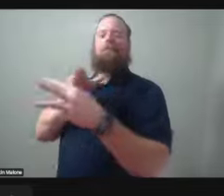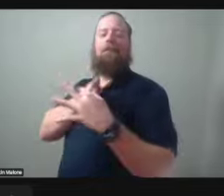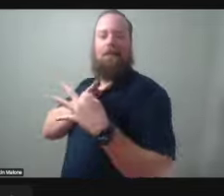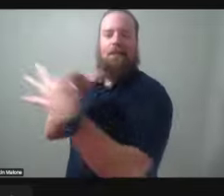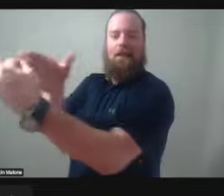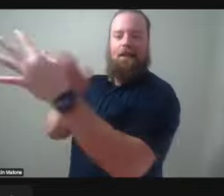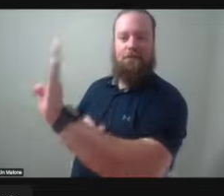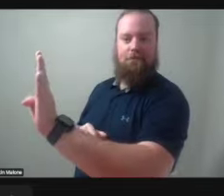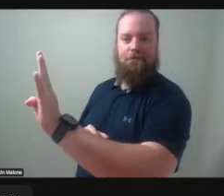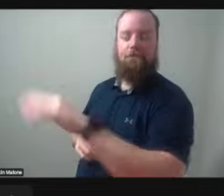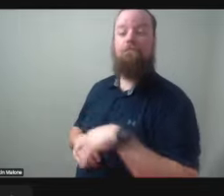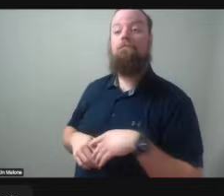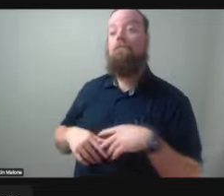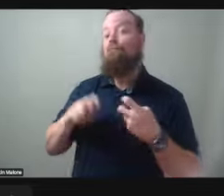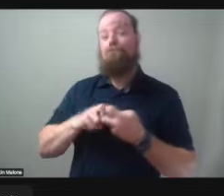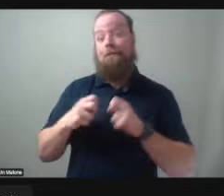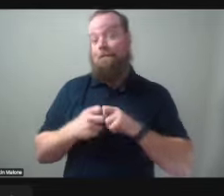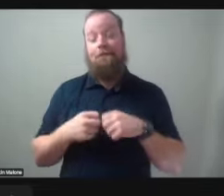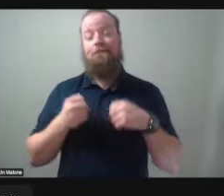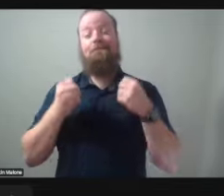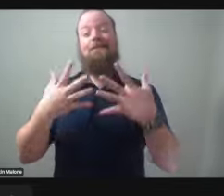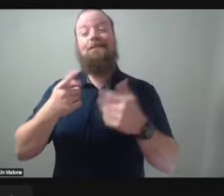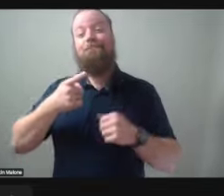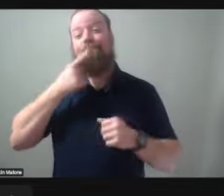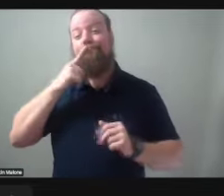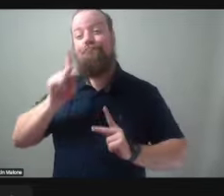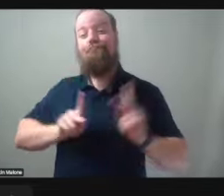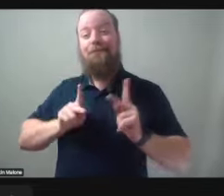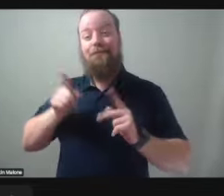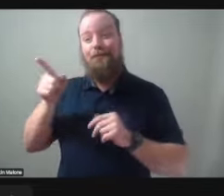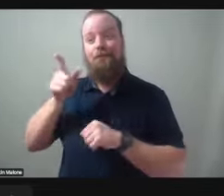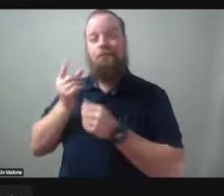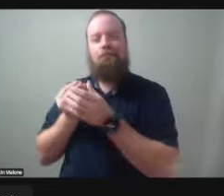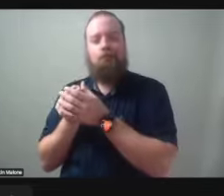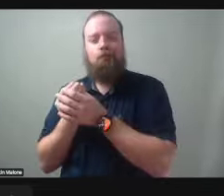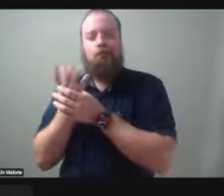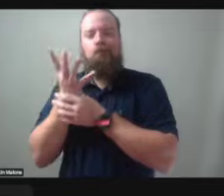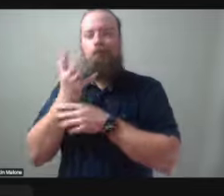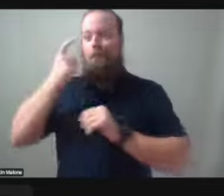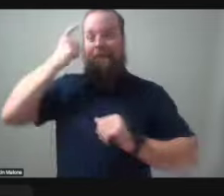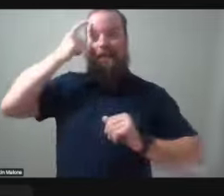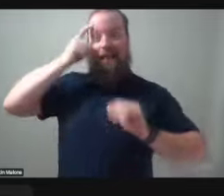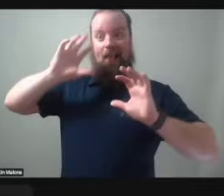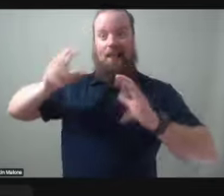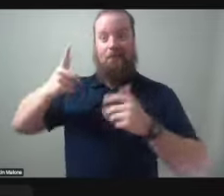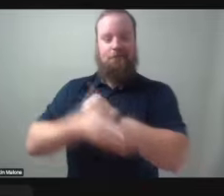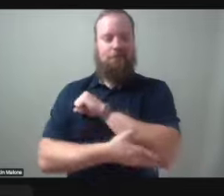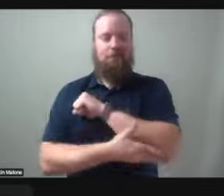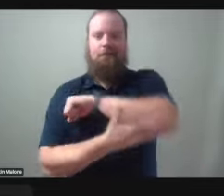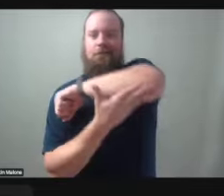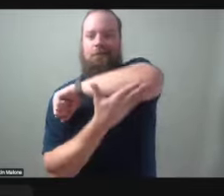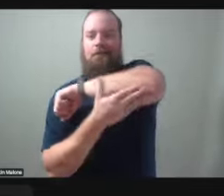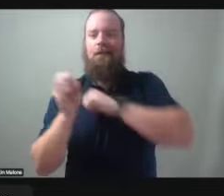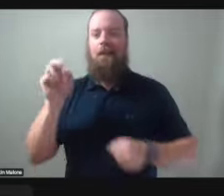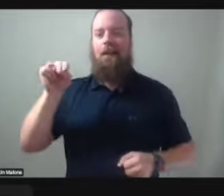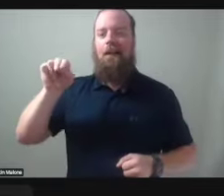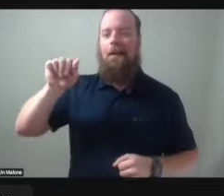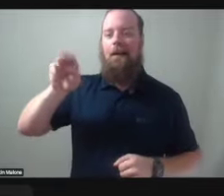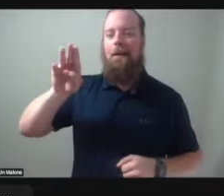not listen to deaf people. So allyship can look like opening the door